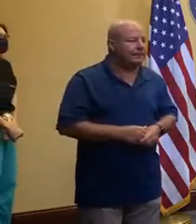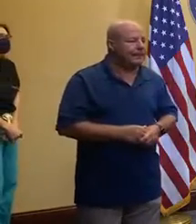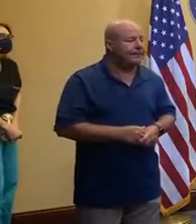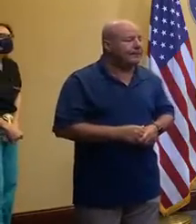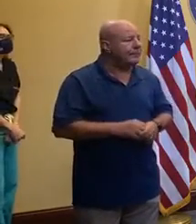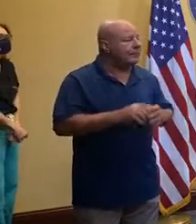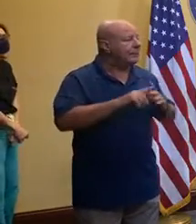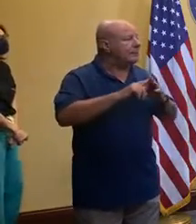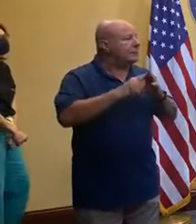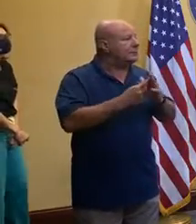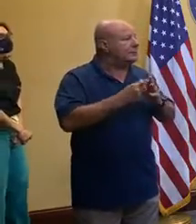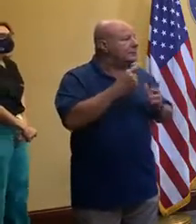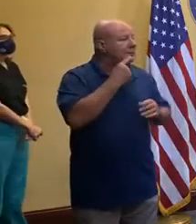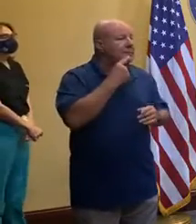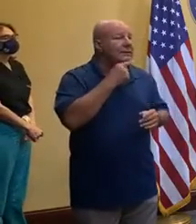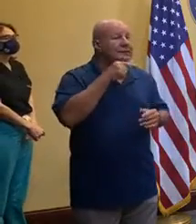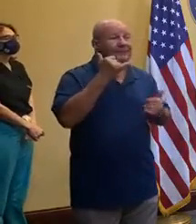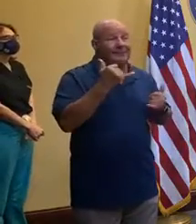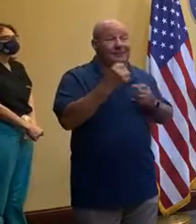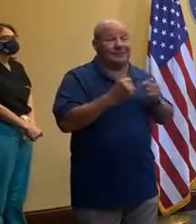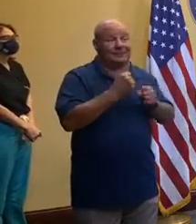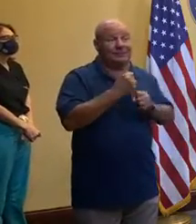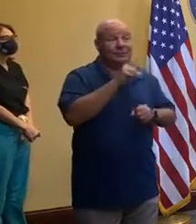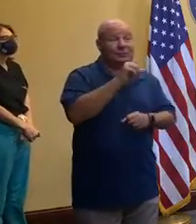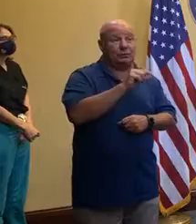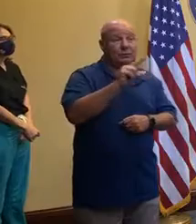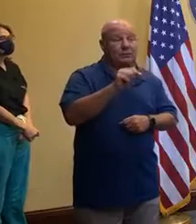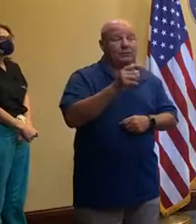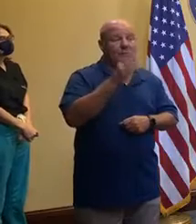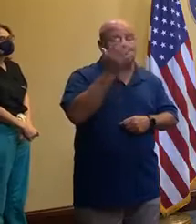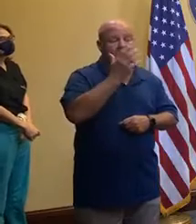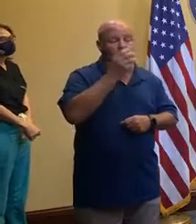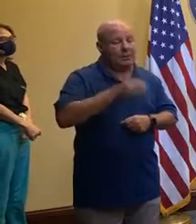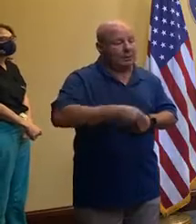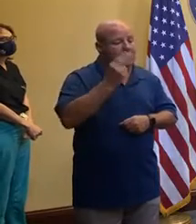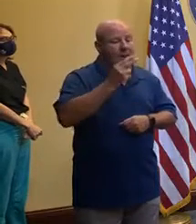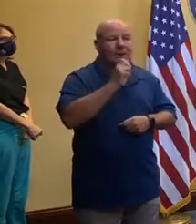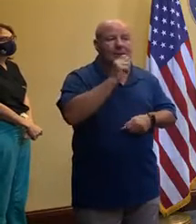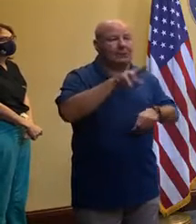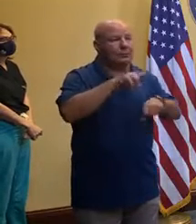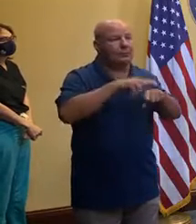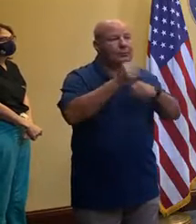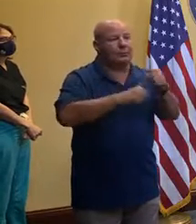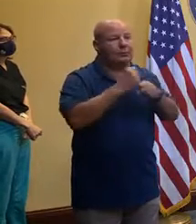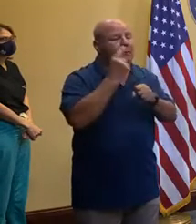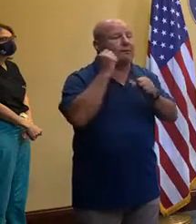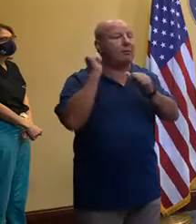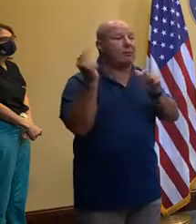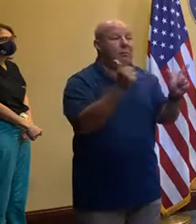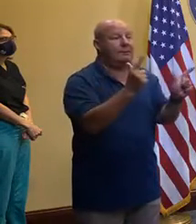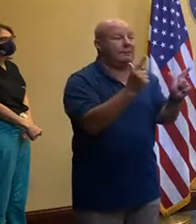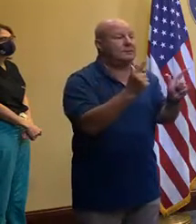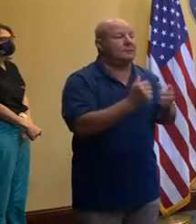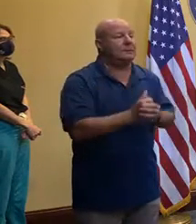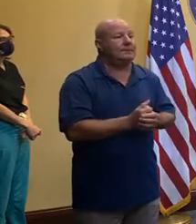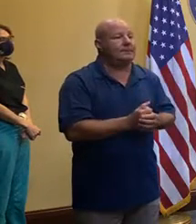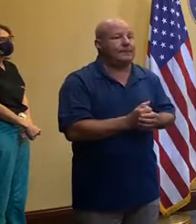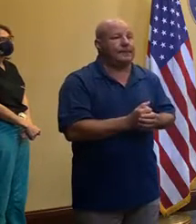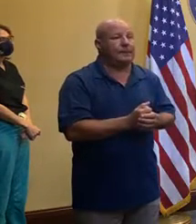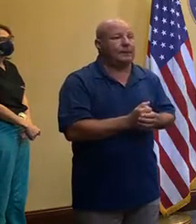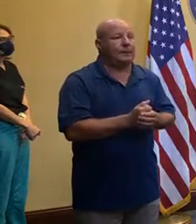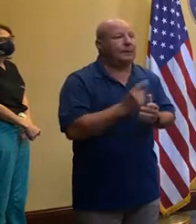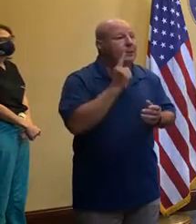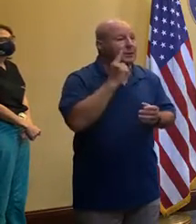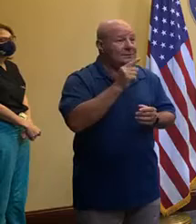saying this. 2020 has been a highly unusual year for all of us. You see a spike,